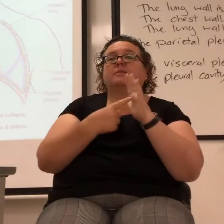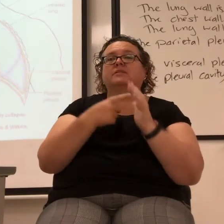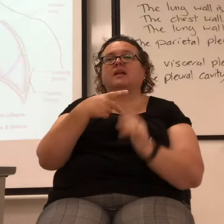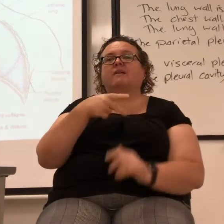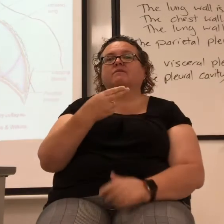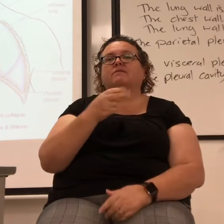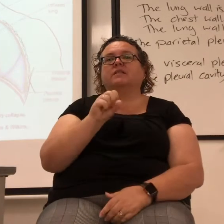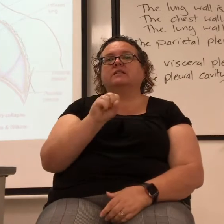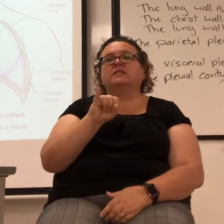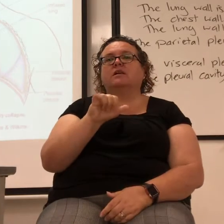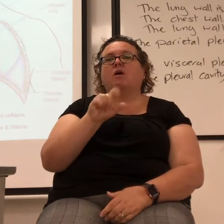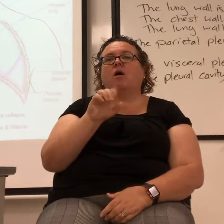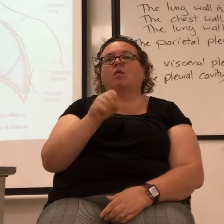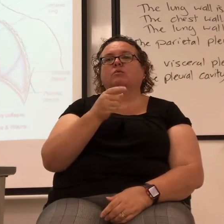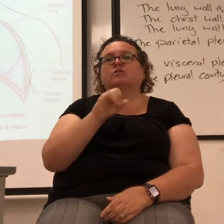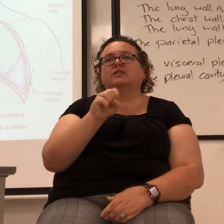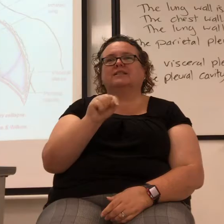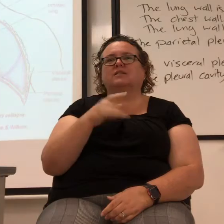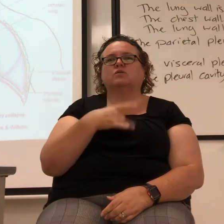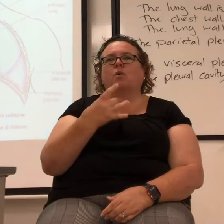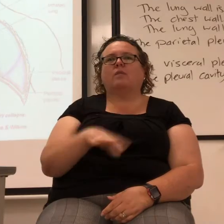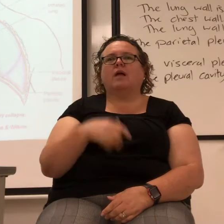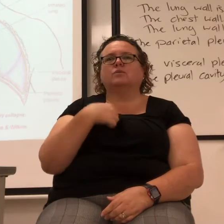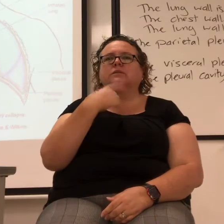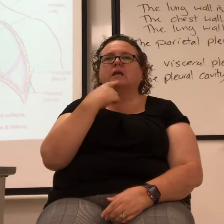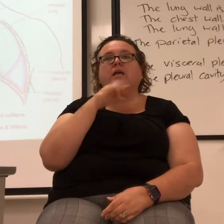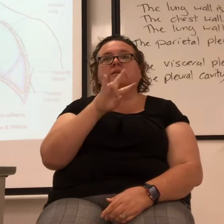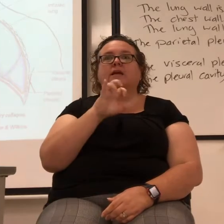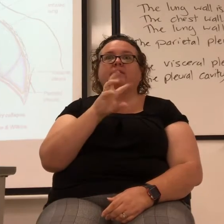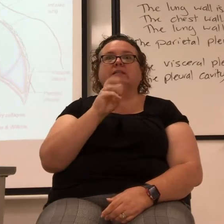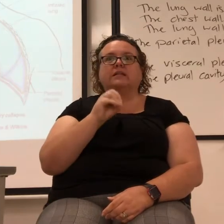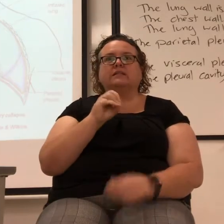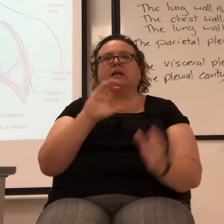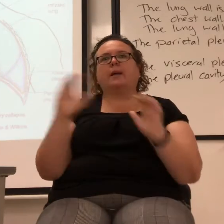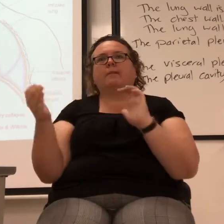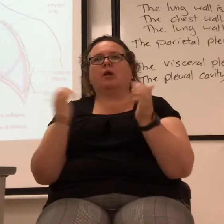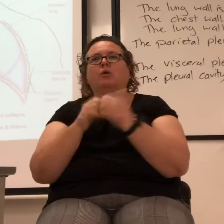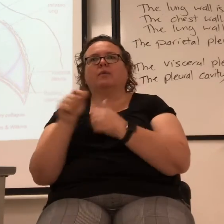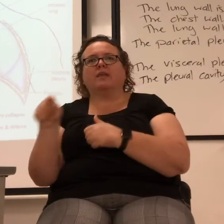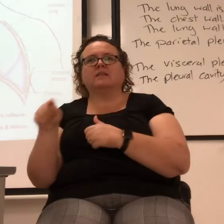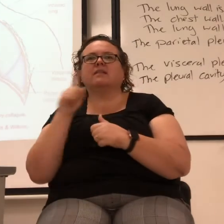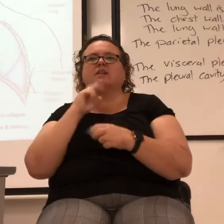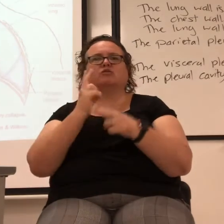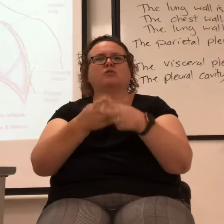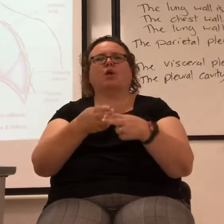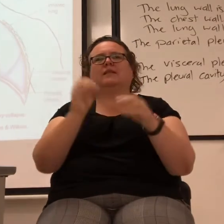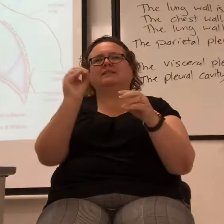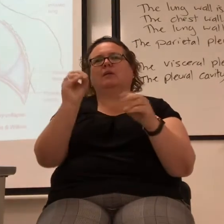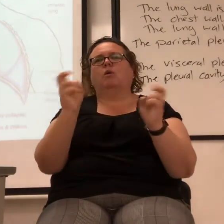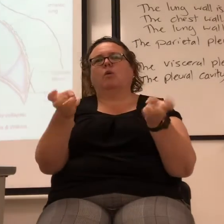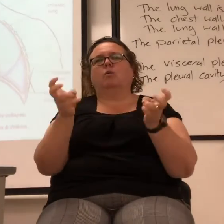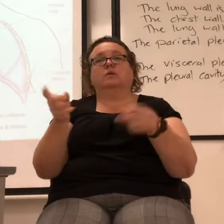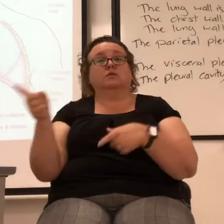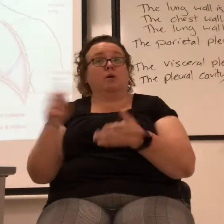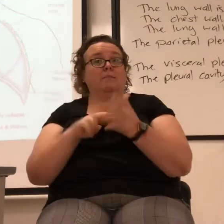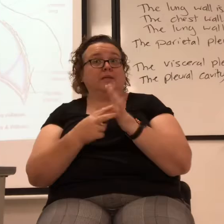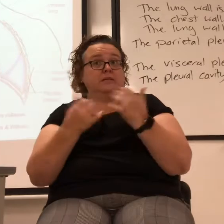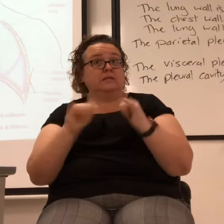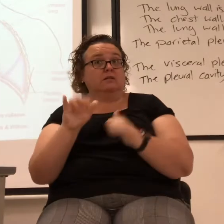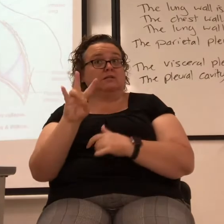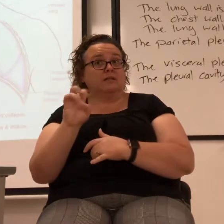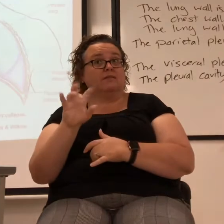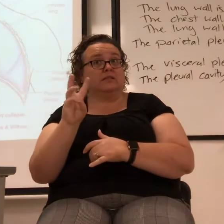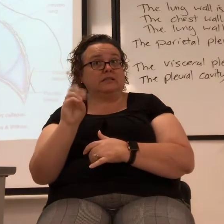physiologists don't like to keep saying 760, comparing it to this. So they just call it zero. So it'll still be